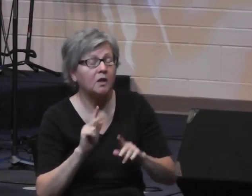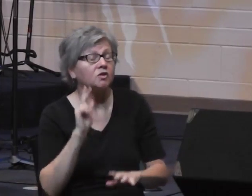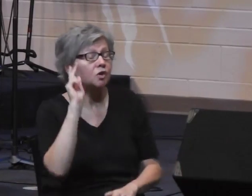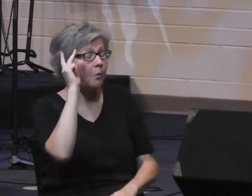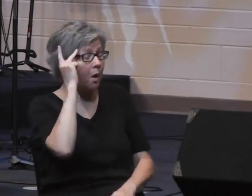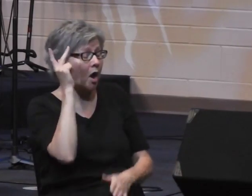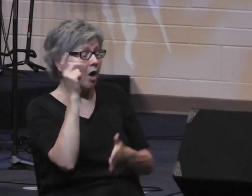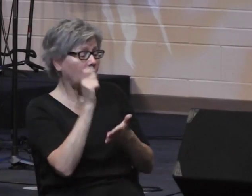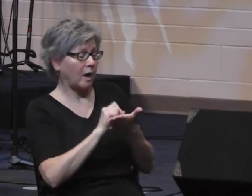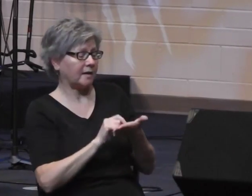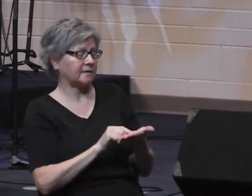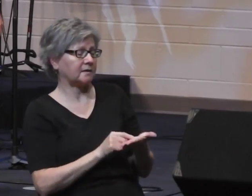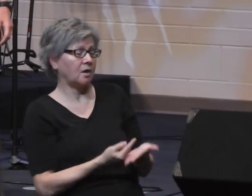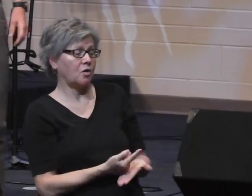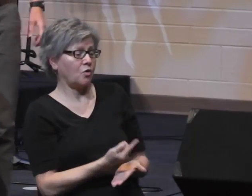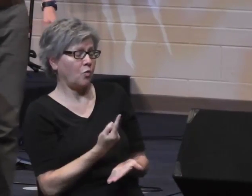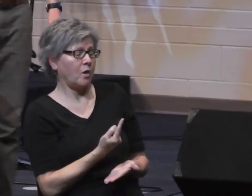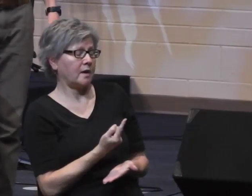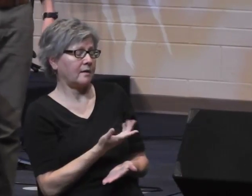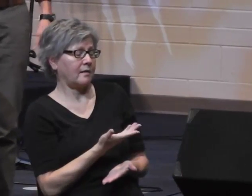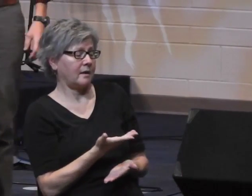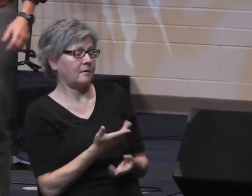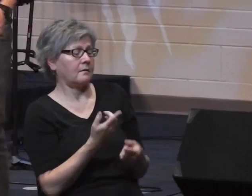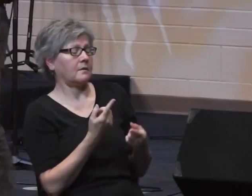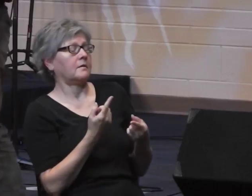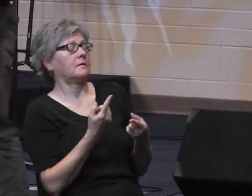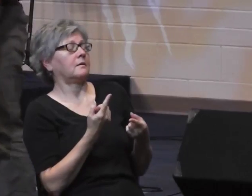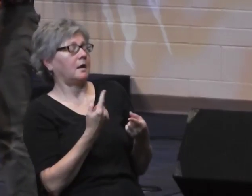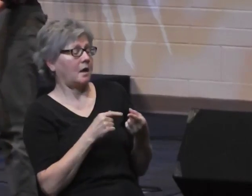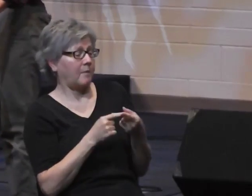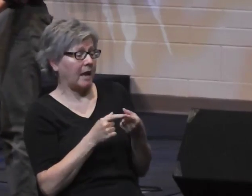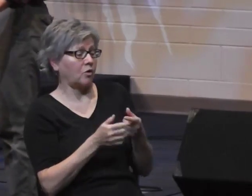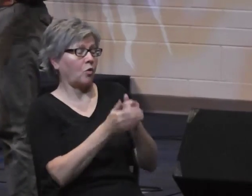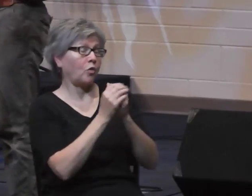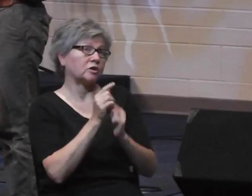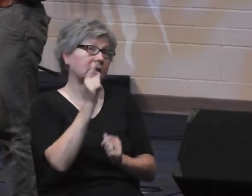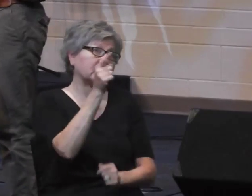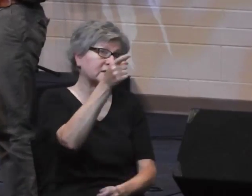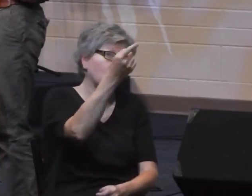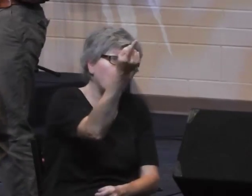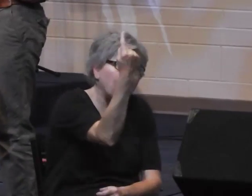the reasons, or rather one of the results of worshiping this God who's so worth